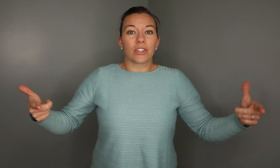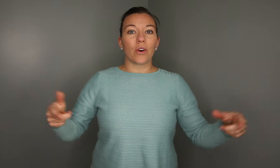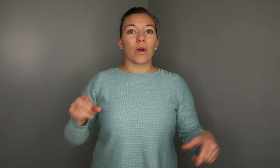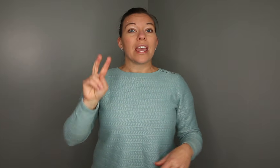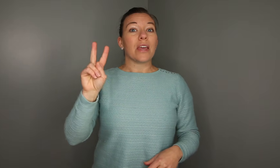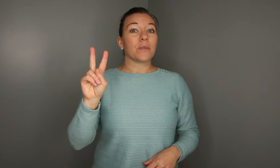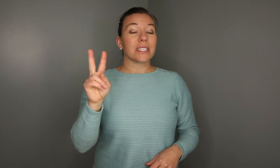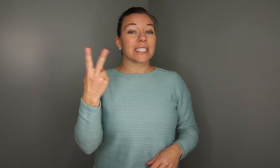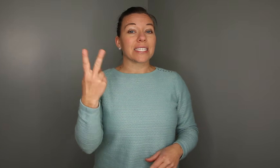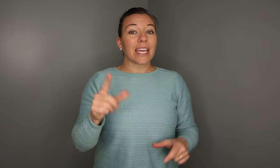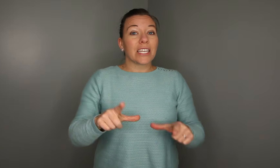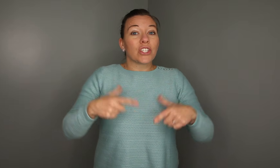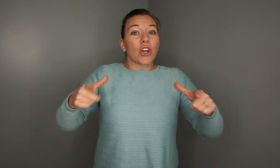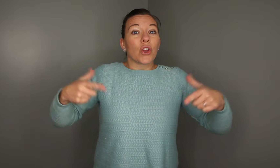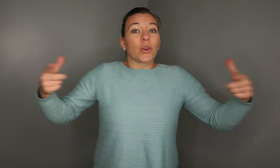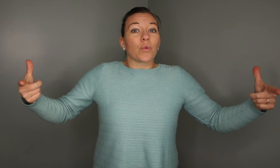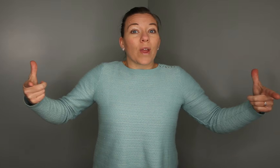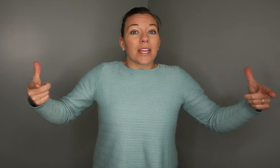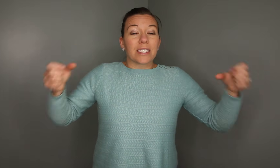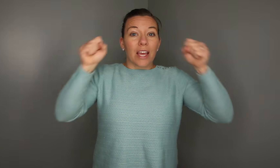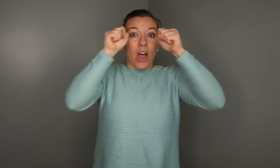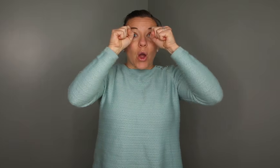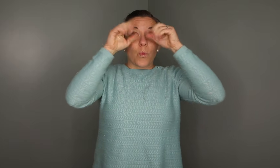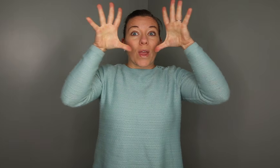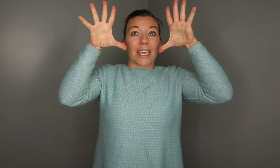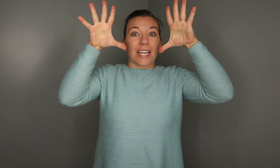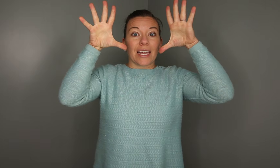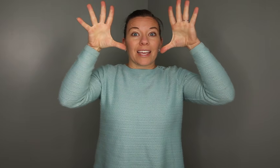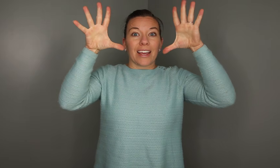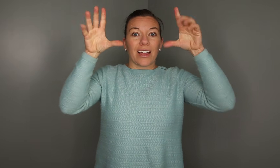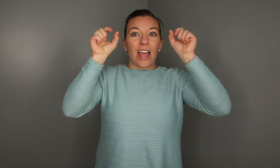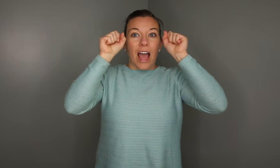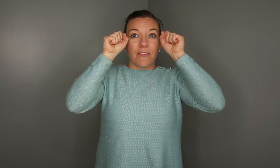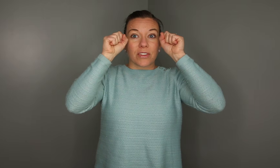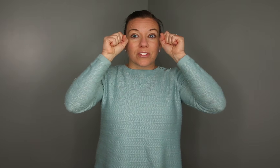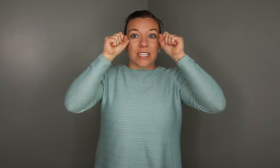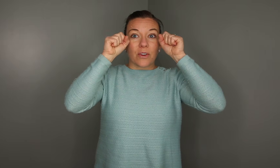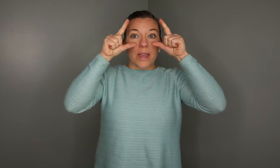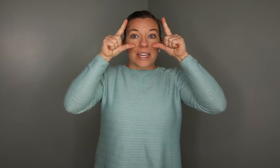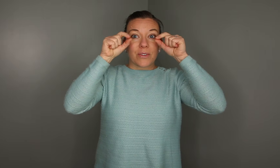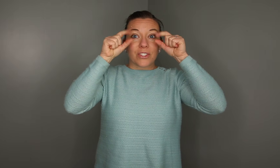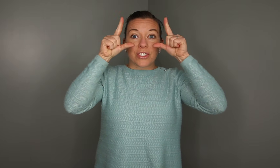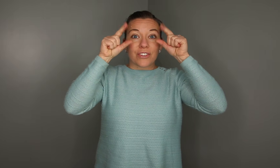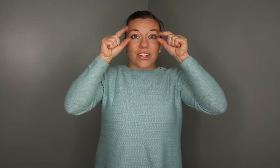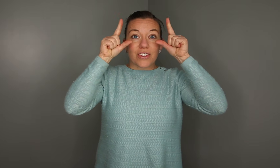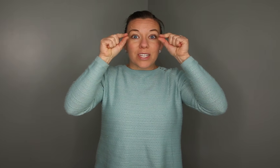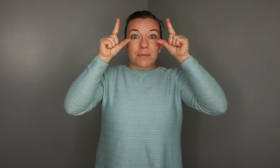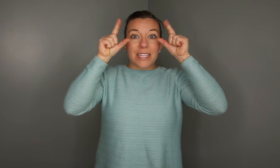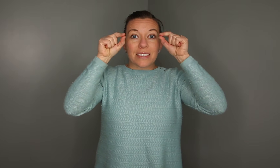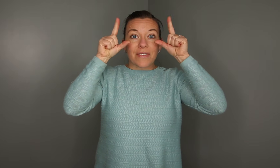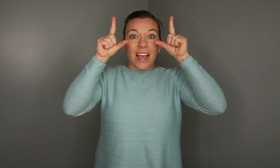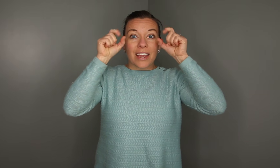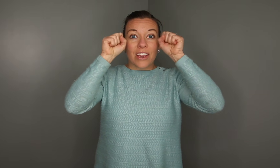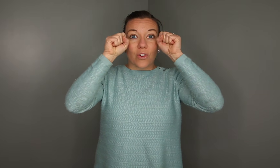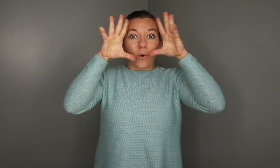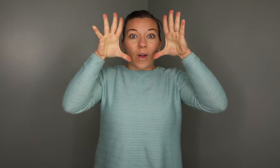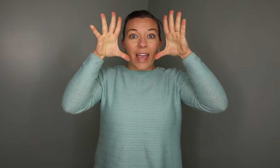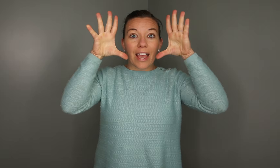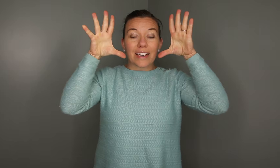So it was the second great awakening. I've also seen awakening with just your fingertips, that's fine, your whole hand,